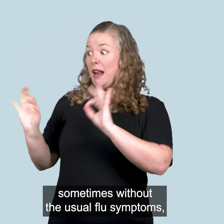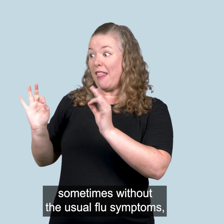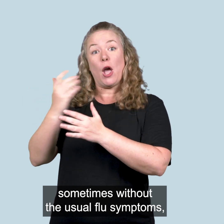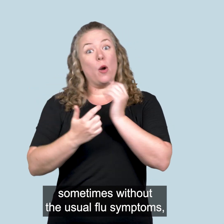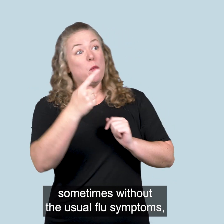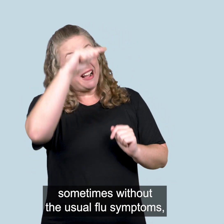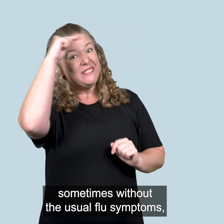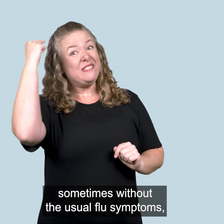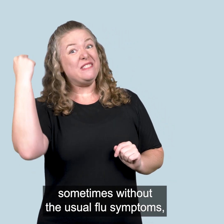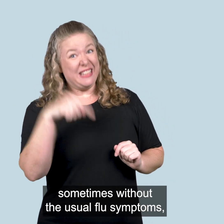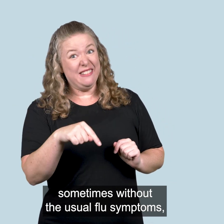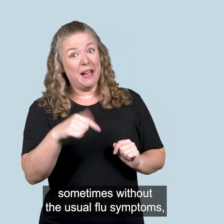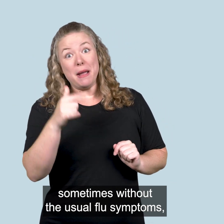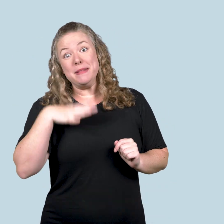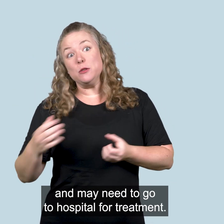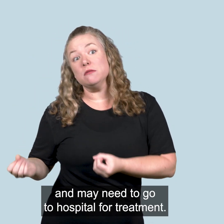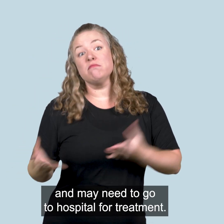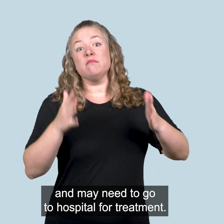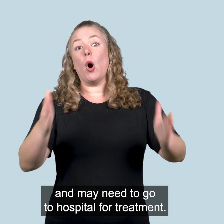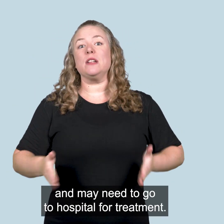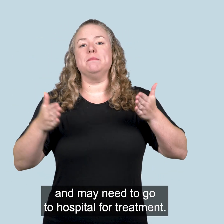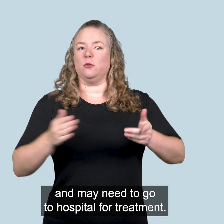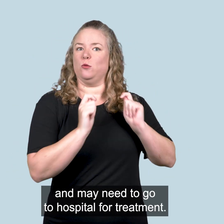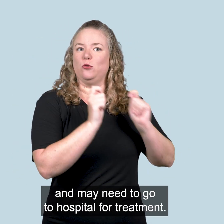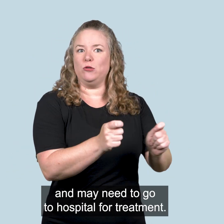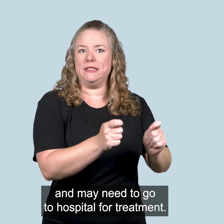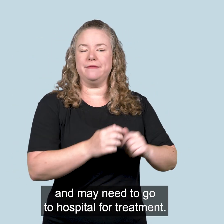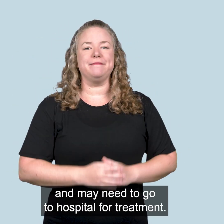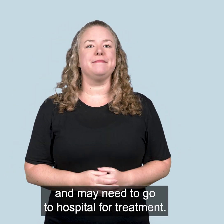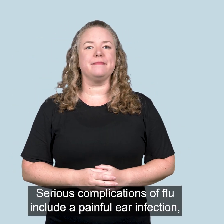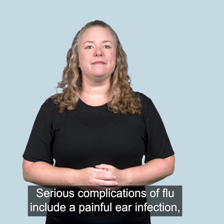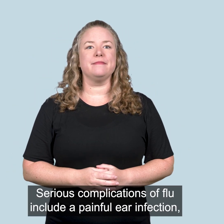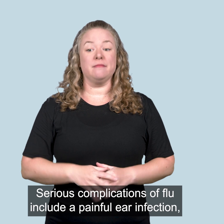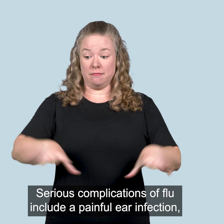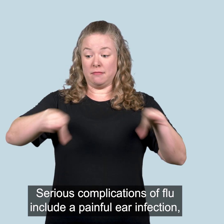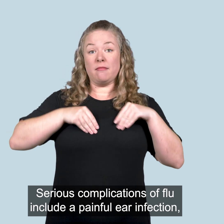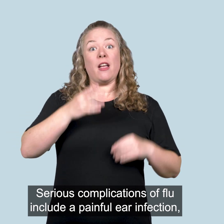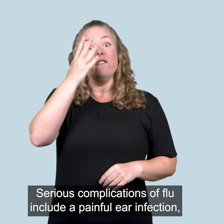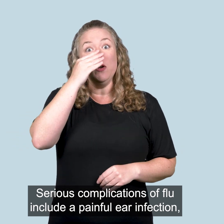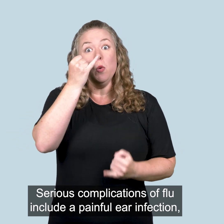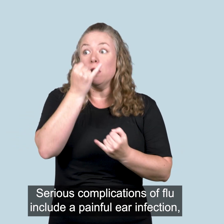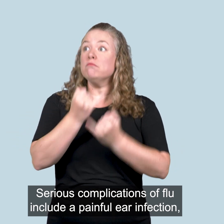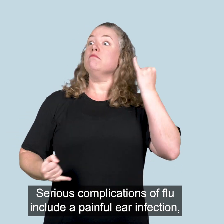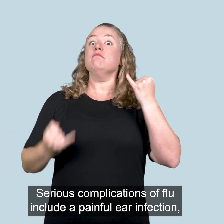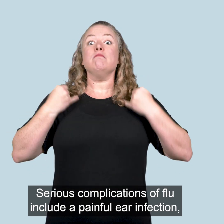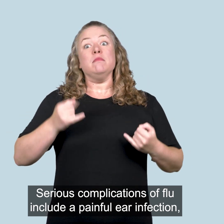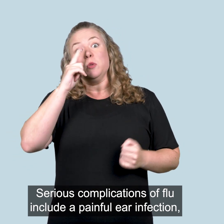sometimes without the usual flu symptoms, and may need to go to hospital for treatment. Serious complications of flu include